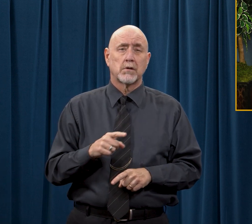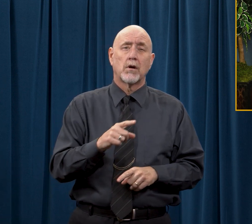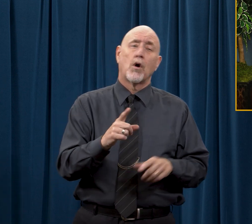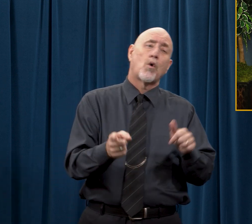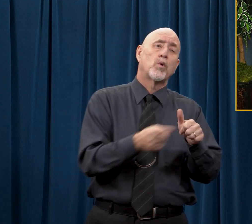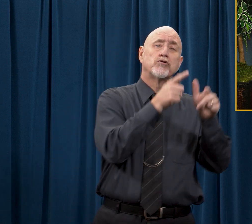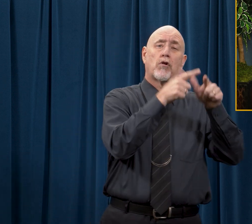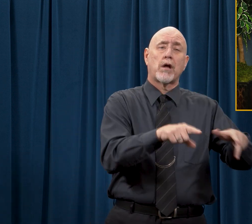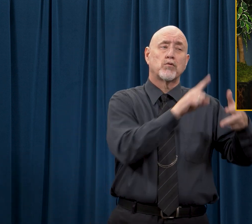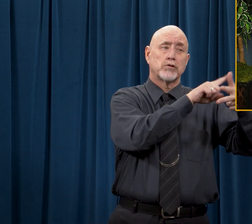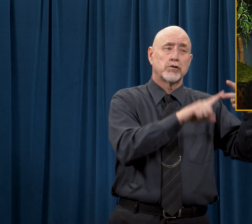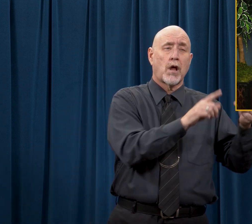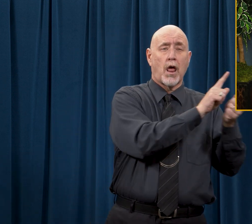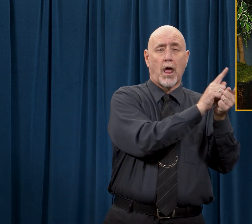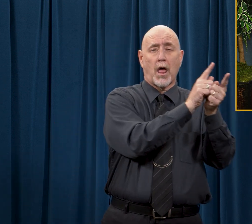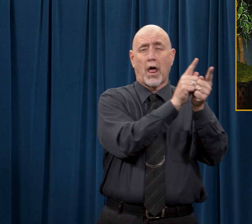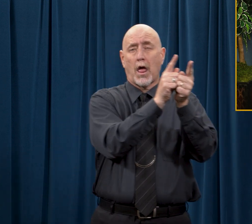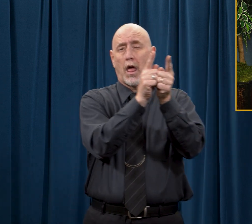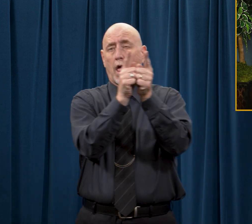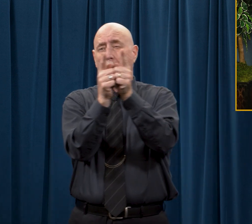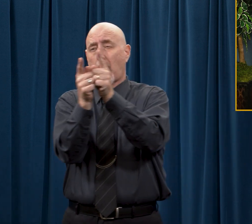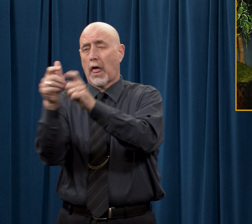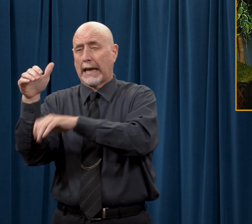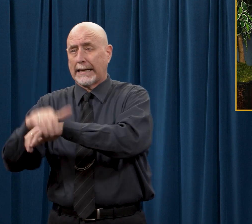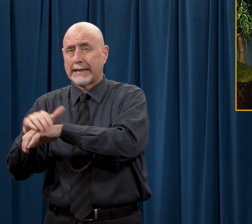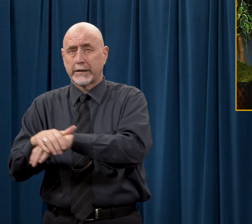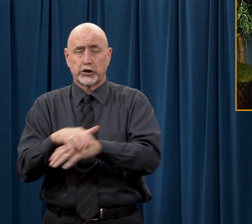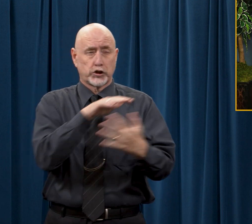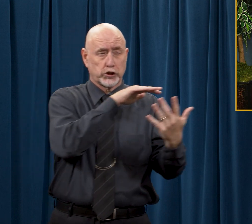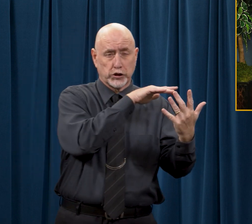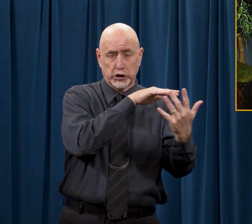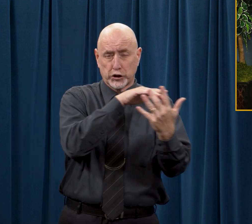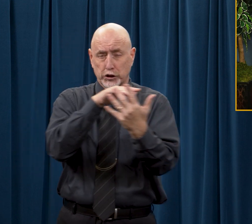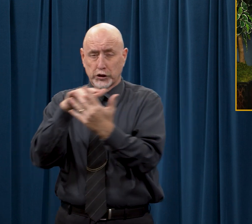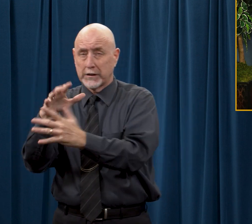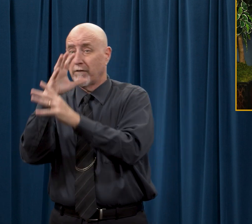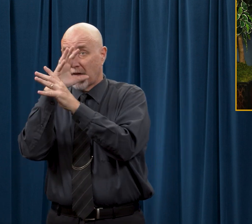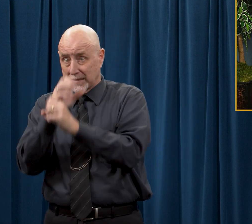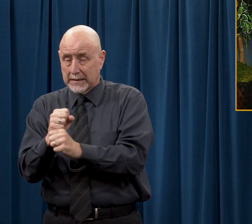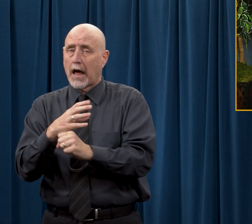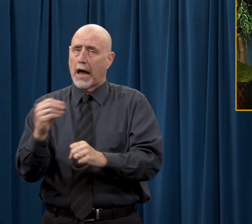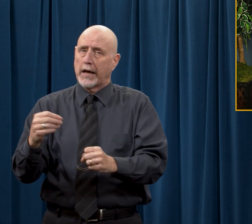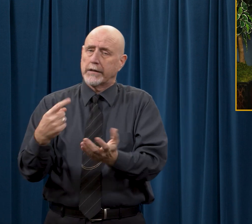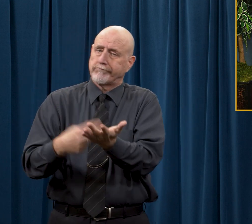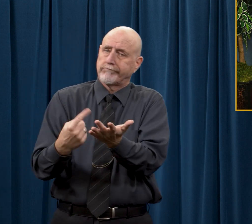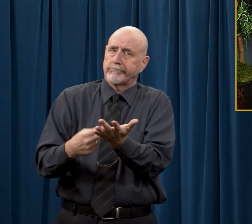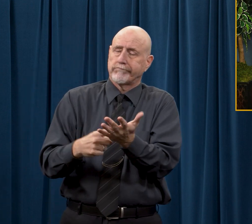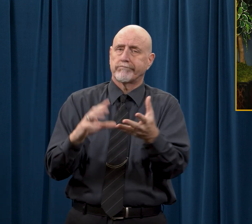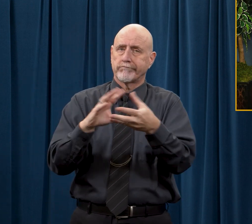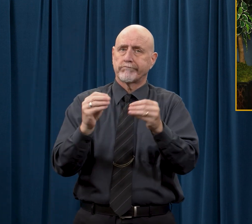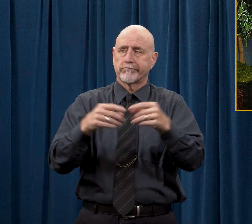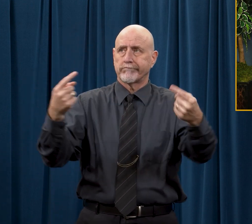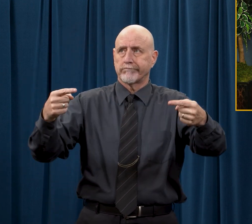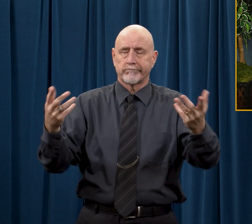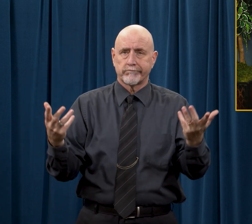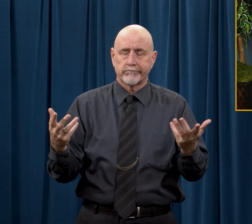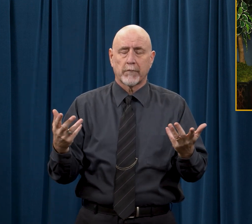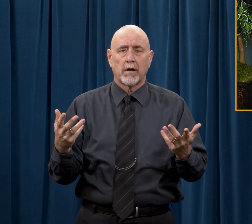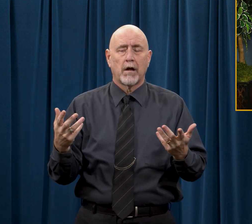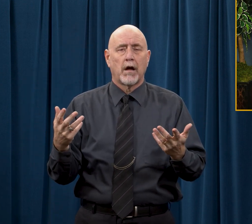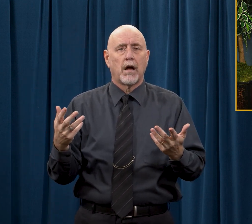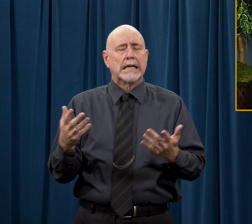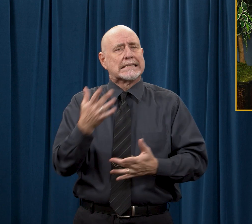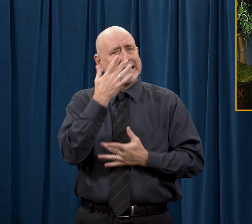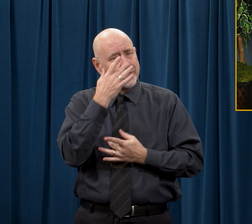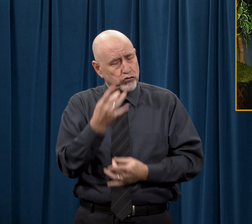of the Bible from the original languages to modern-day English is a fascinating and sometimes controversial story.